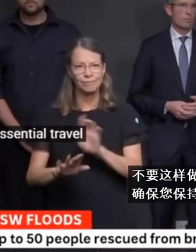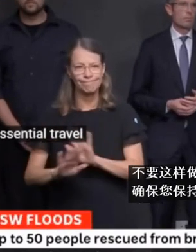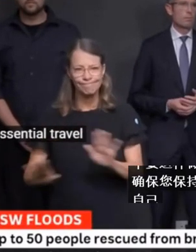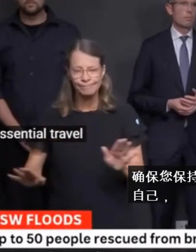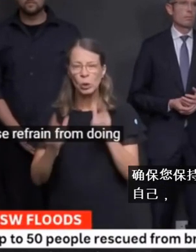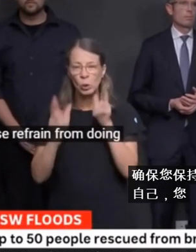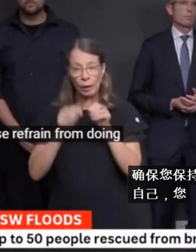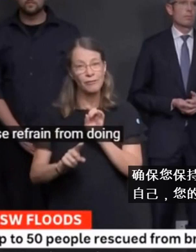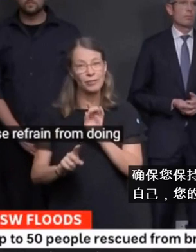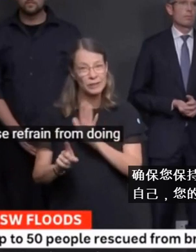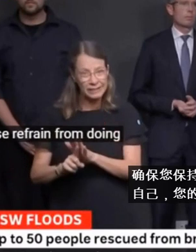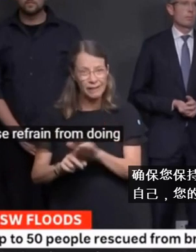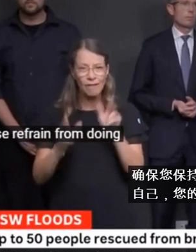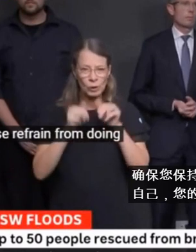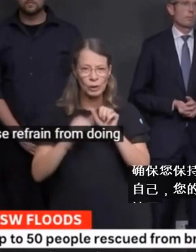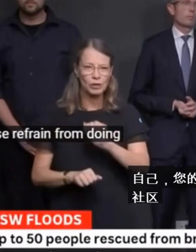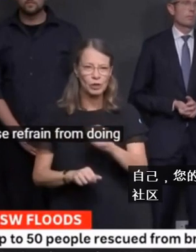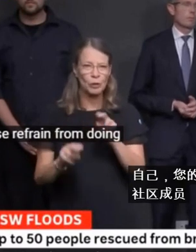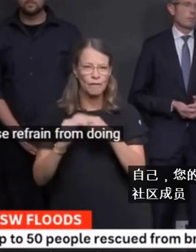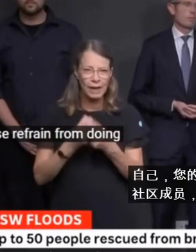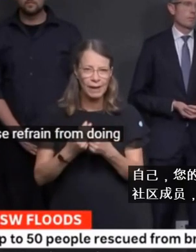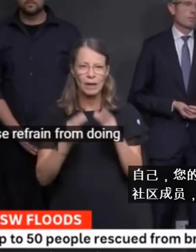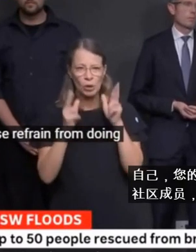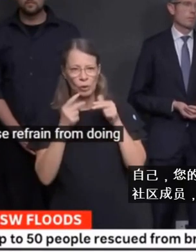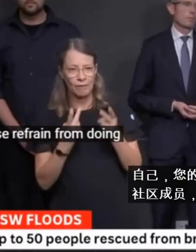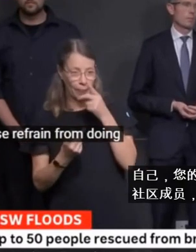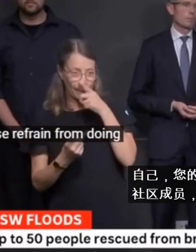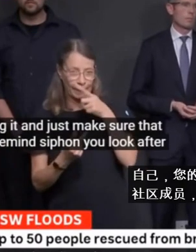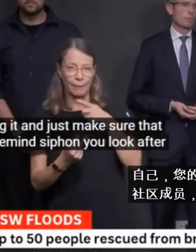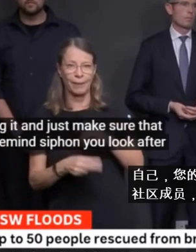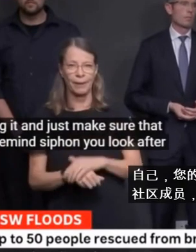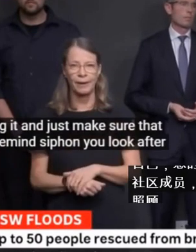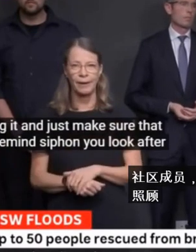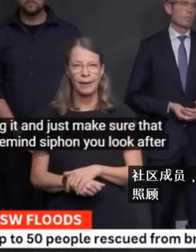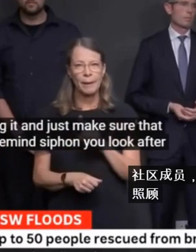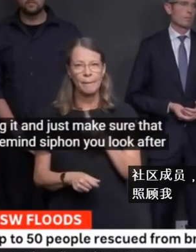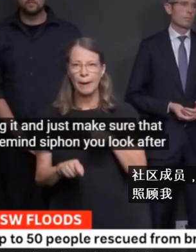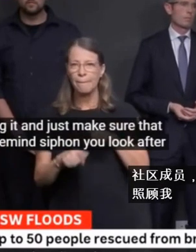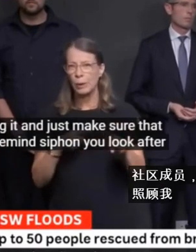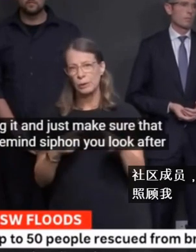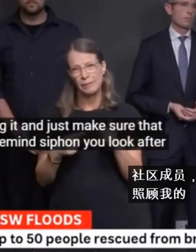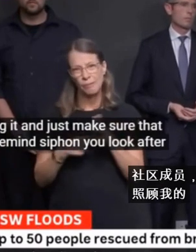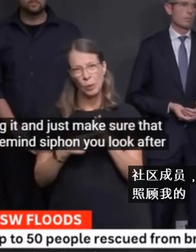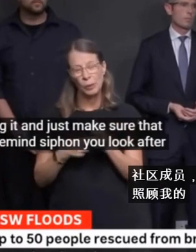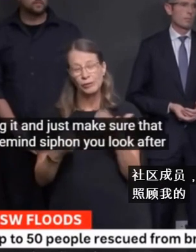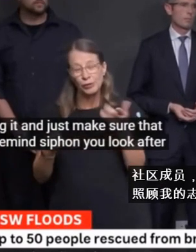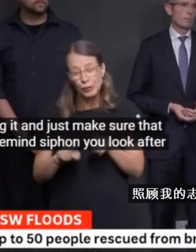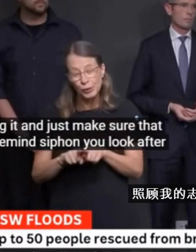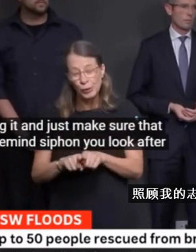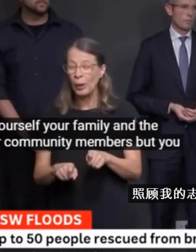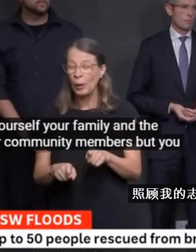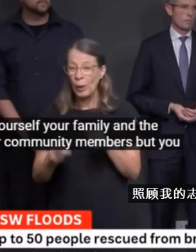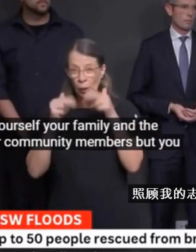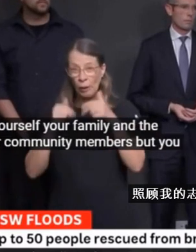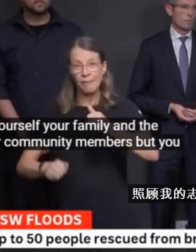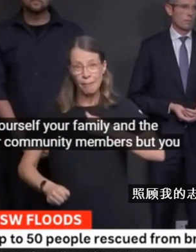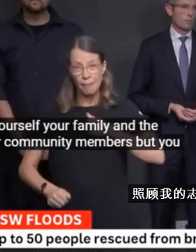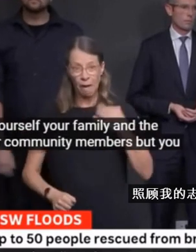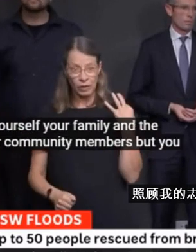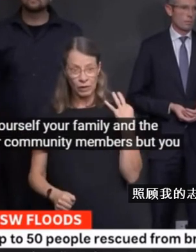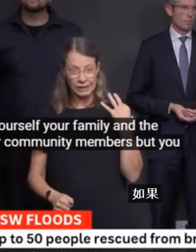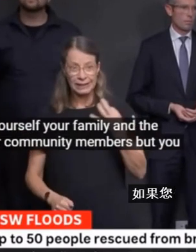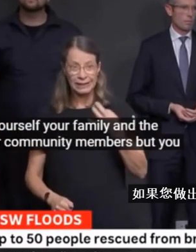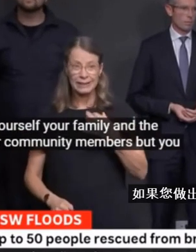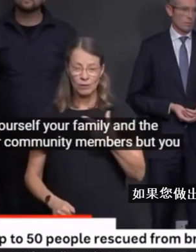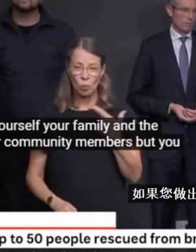and you look after yourself, your family and the other community members. But you also look after my volunteers who have to put their life in danger